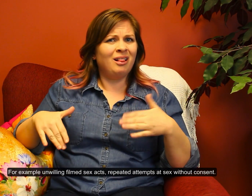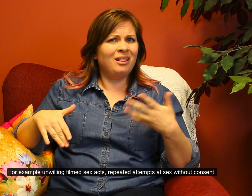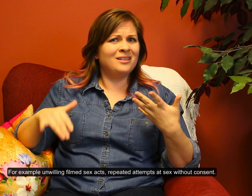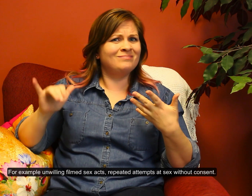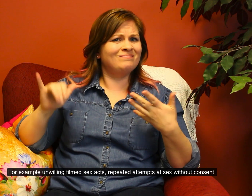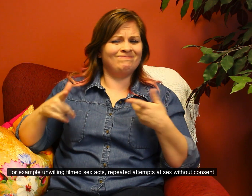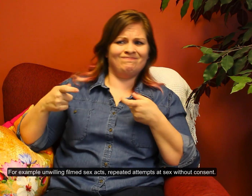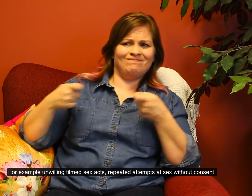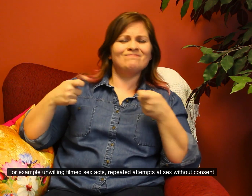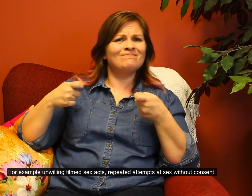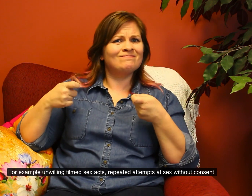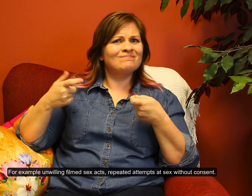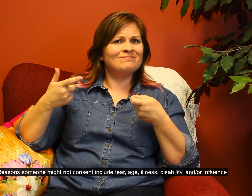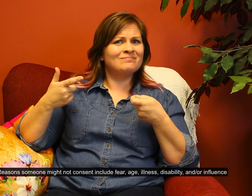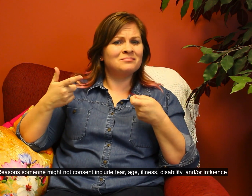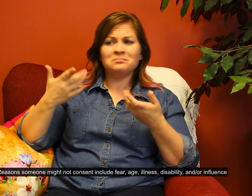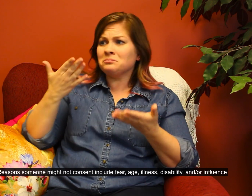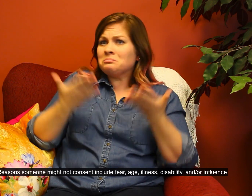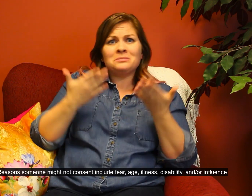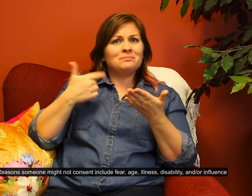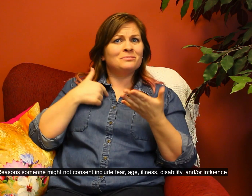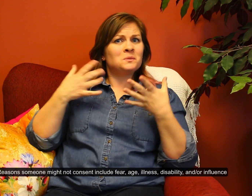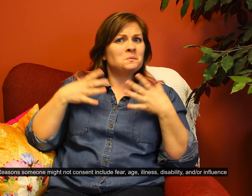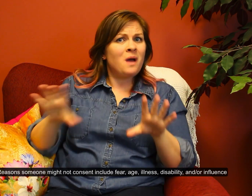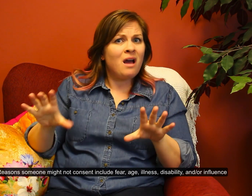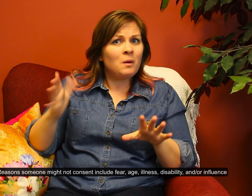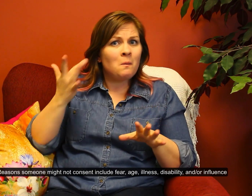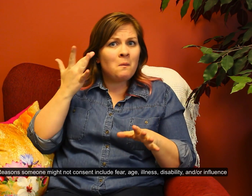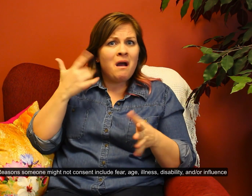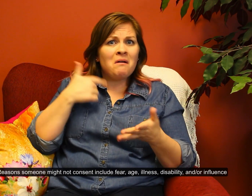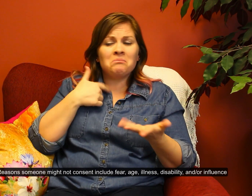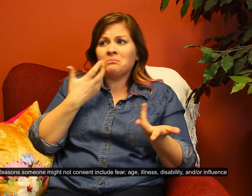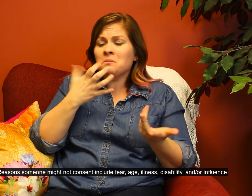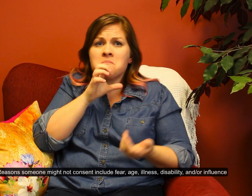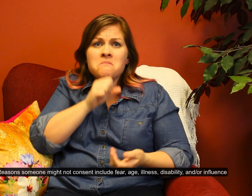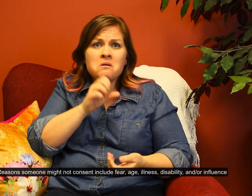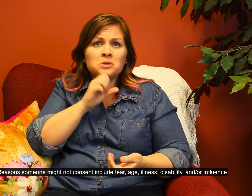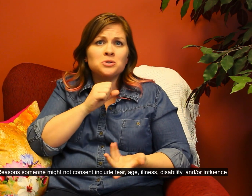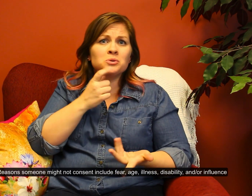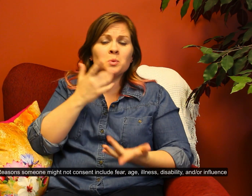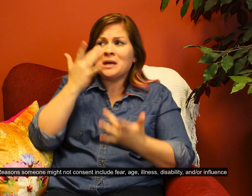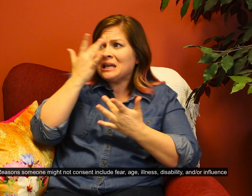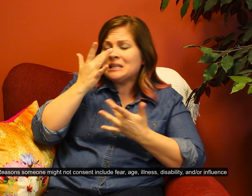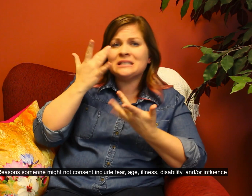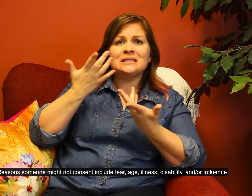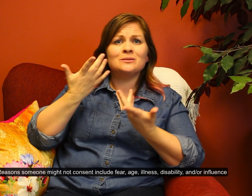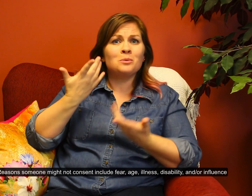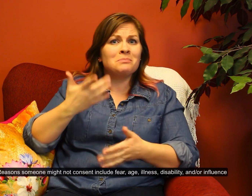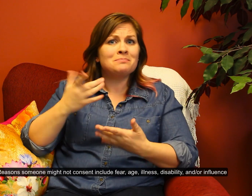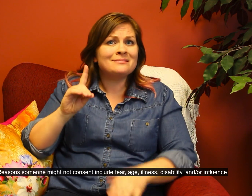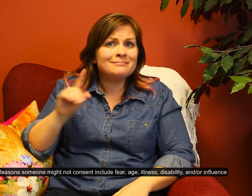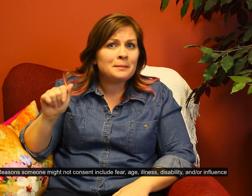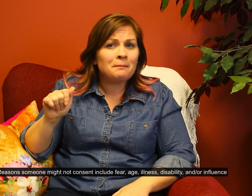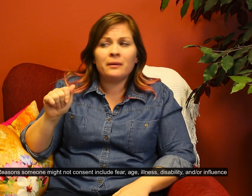consent. Reasons someone might not consent include fear, age,